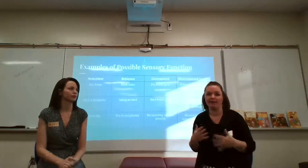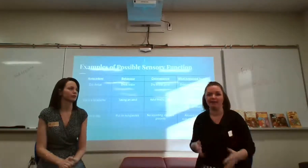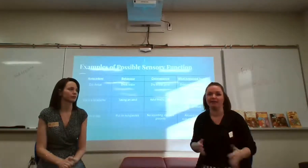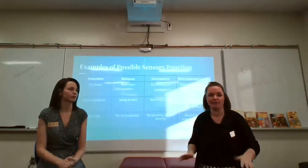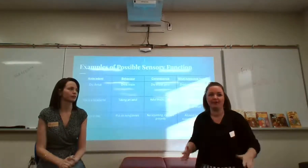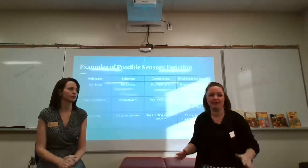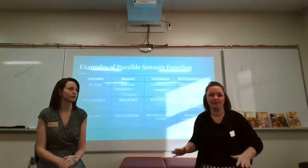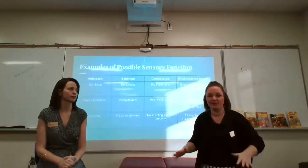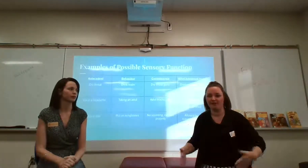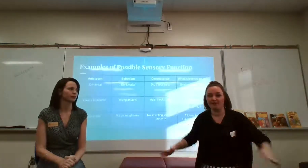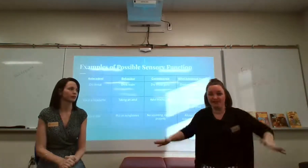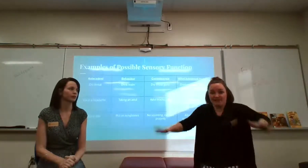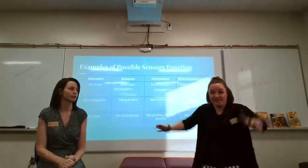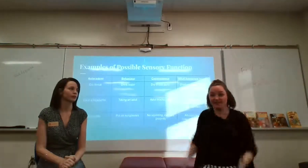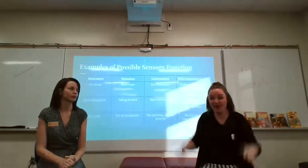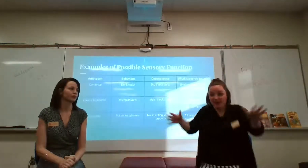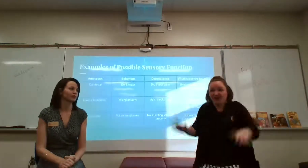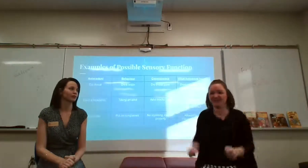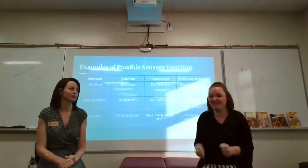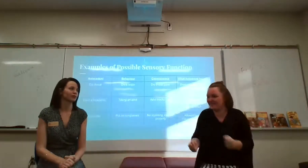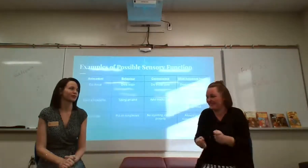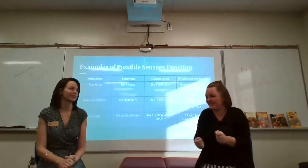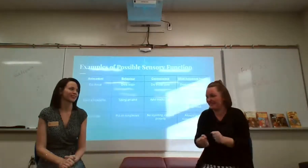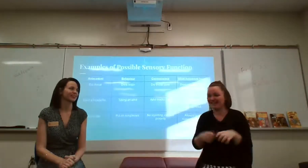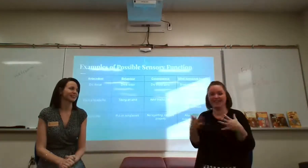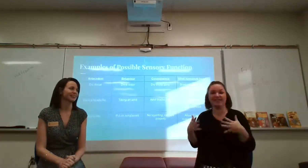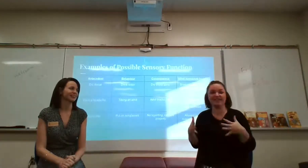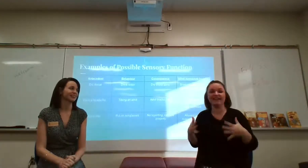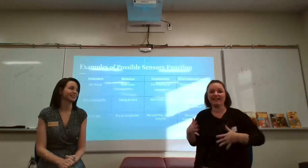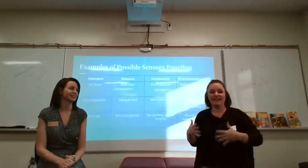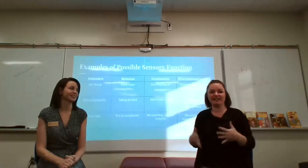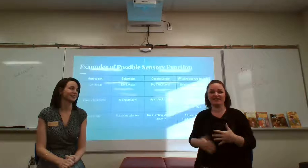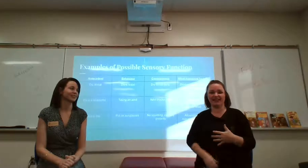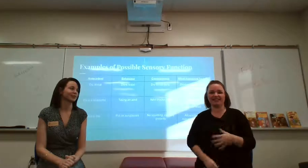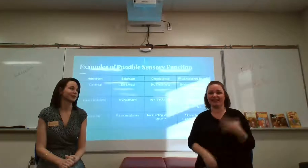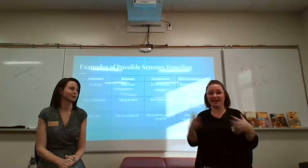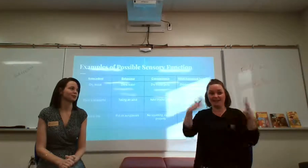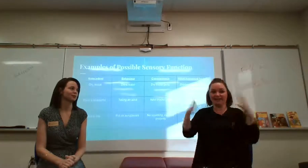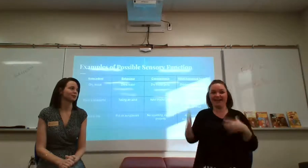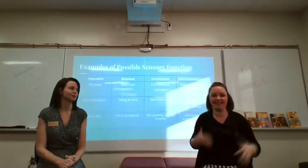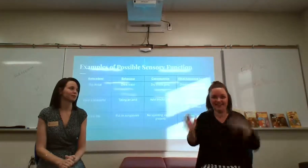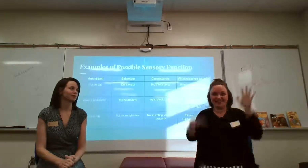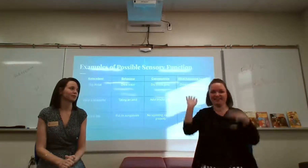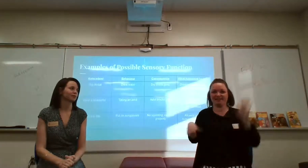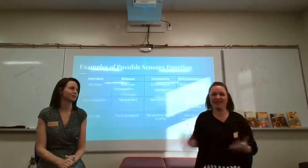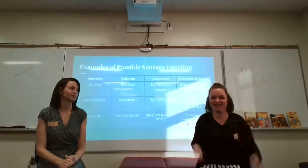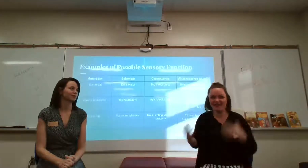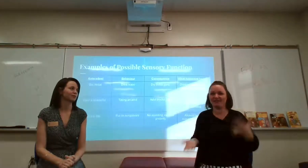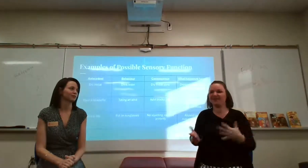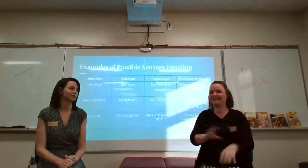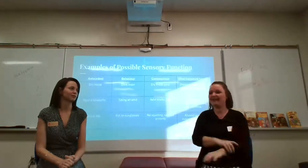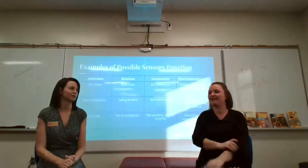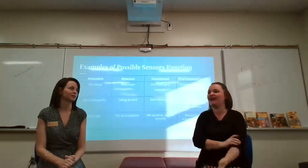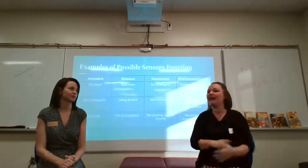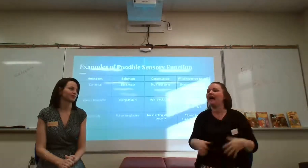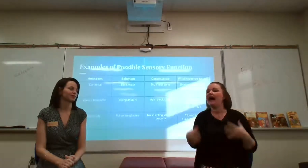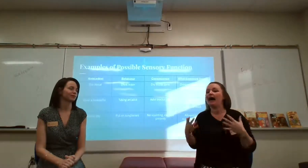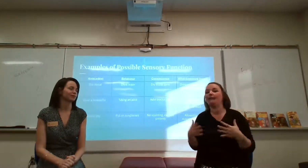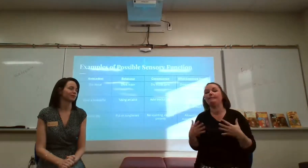Like even my 3-year-old sometimes is like, oh, she's really excited. You know what I mean? It's just kind of like, I don't really have anything else to do with my hands right now. I'm really excited, right? But